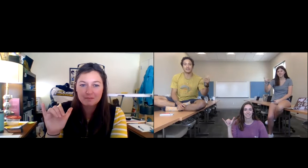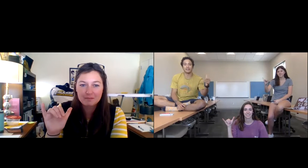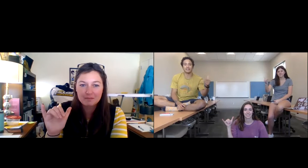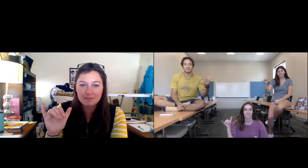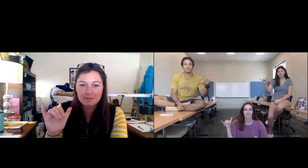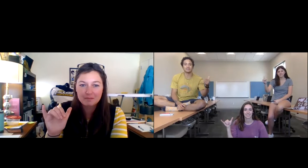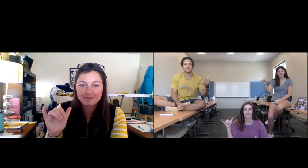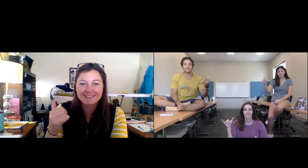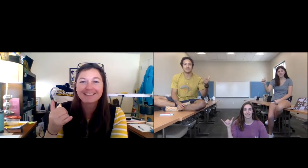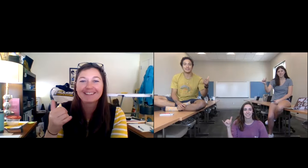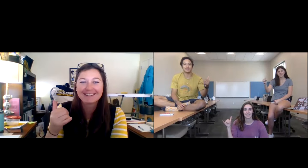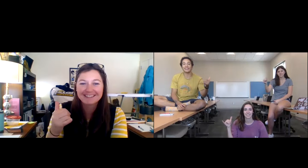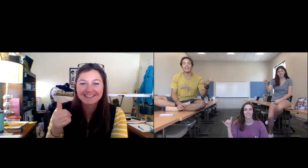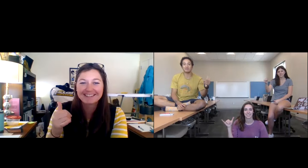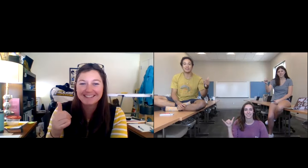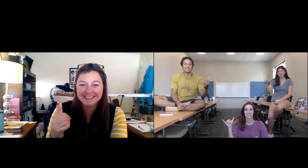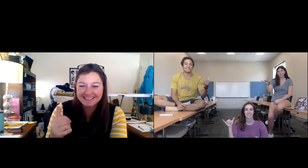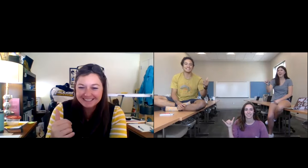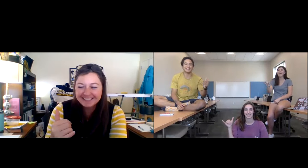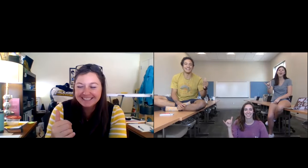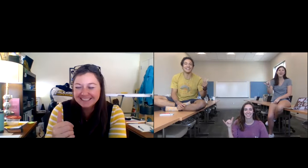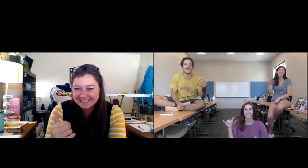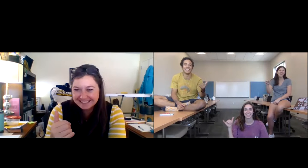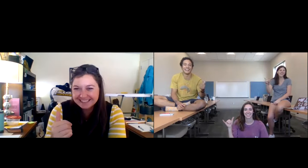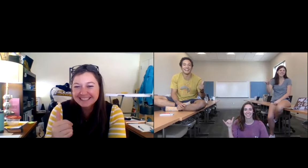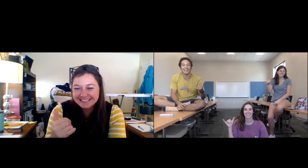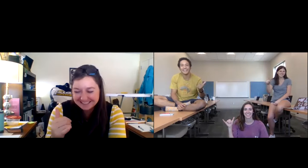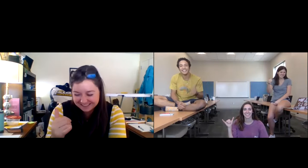like a cowabunga sign.